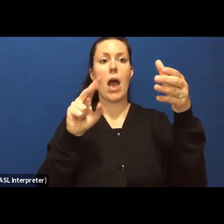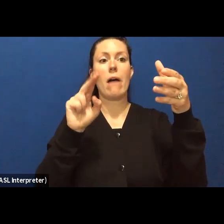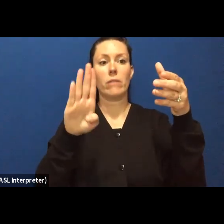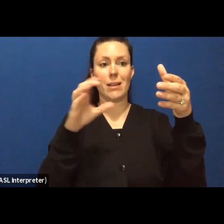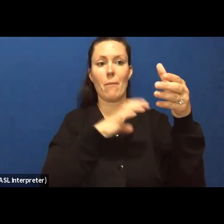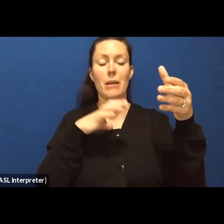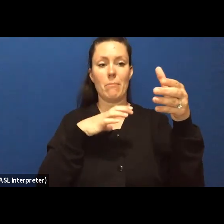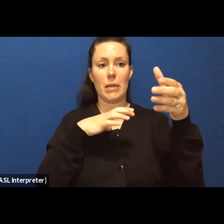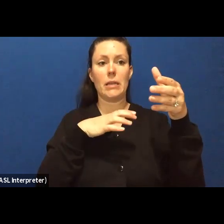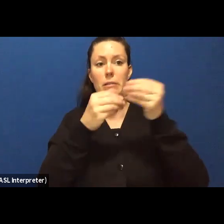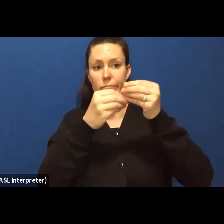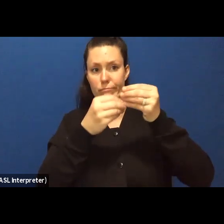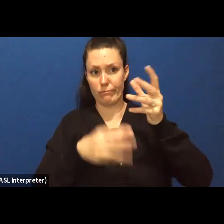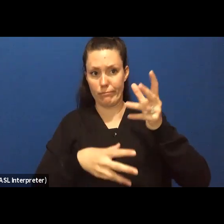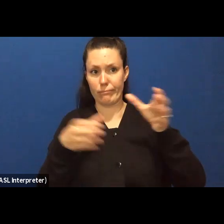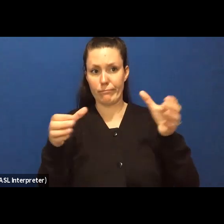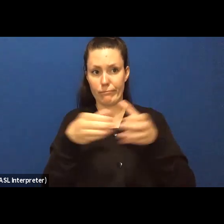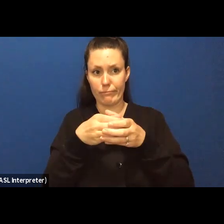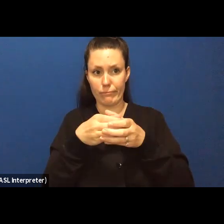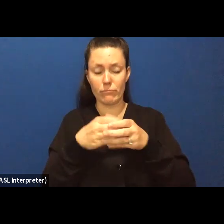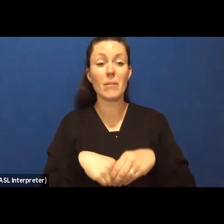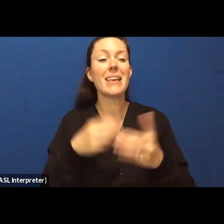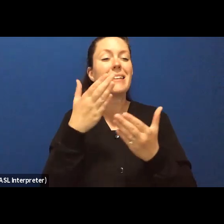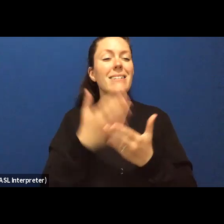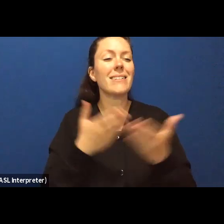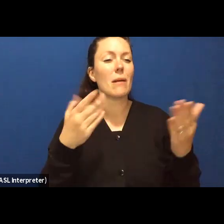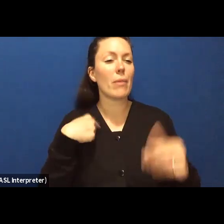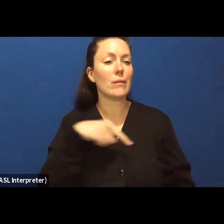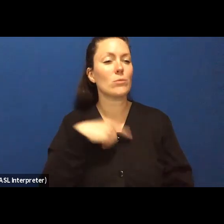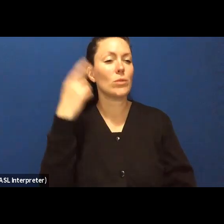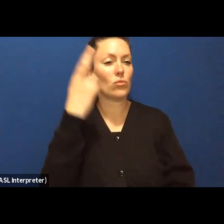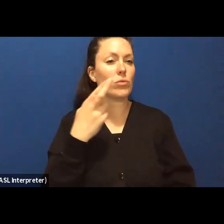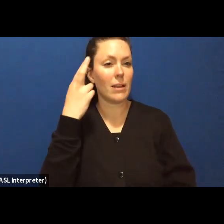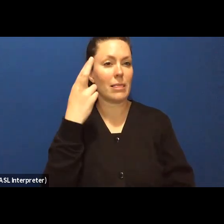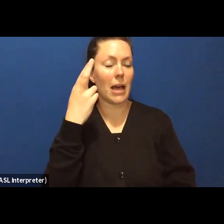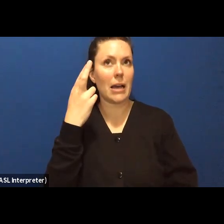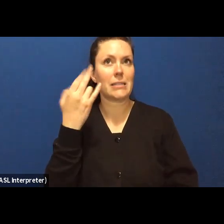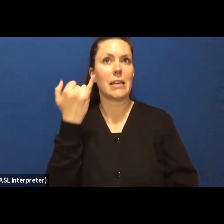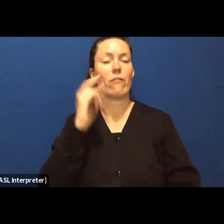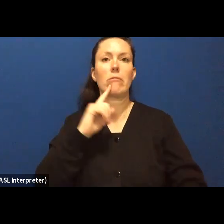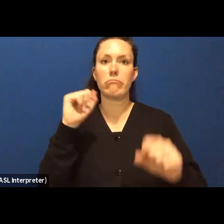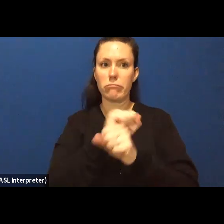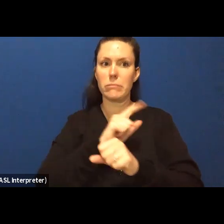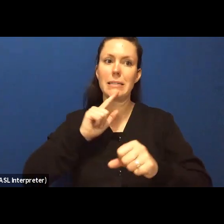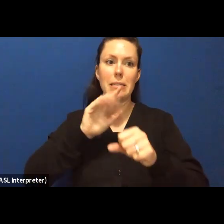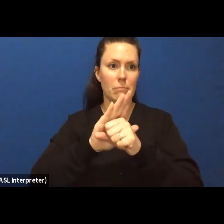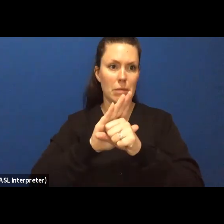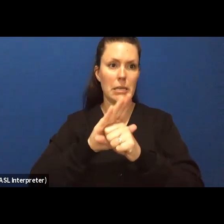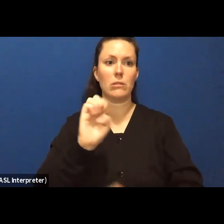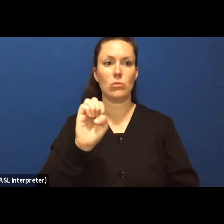some of the things that we realized we would have to do if we were really going to commit to EDI work,